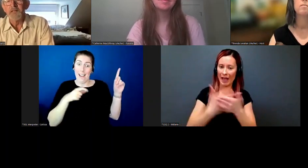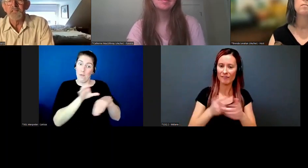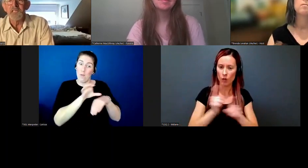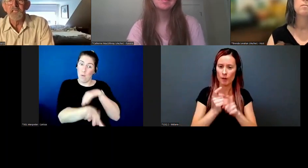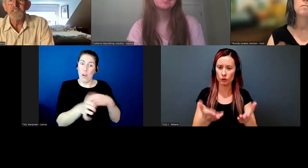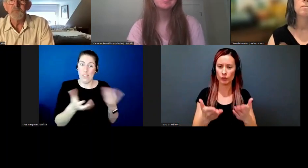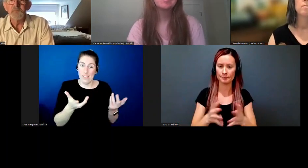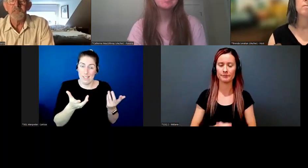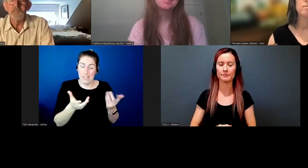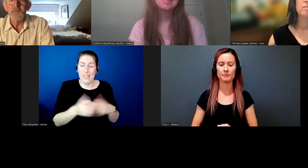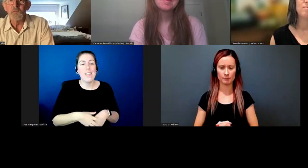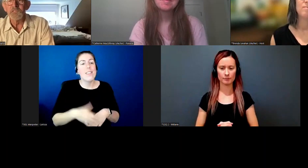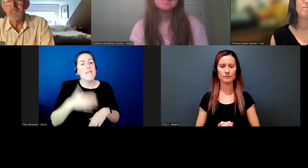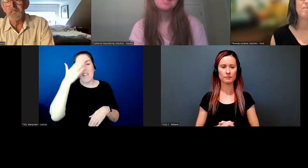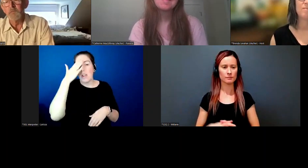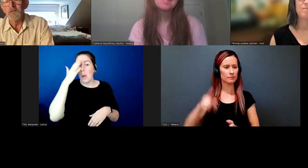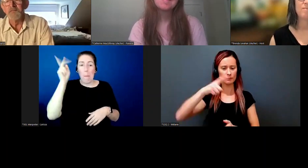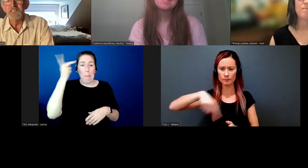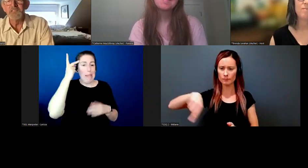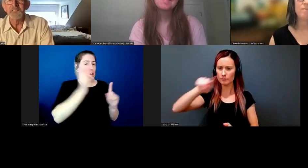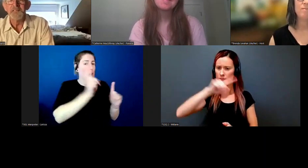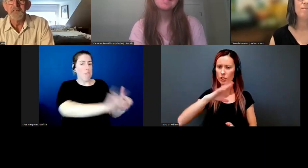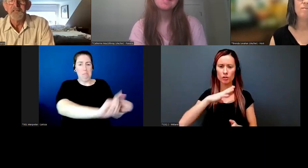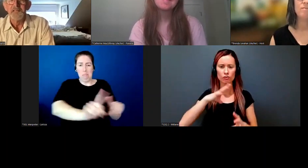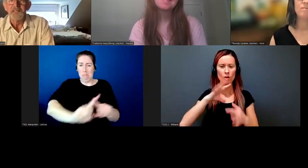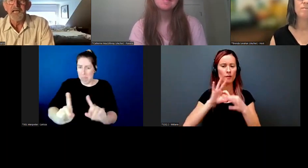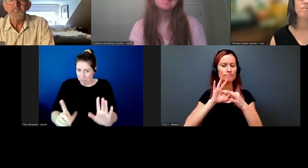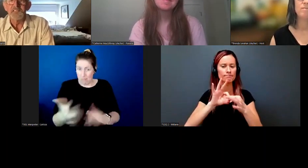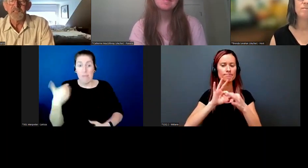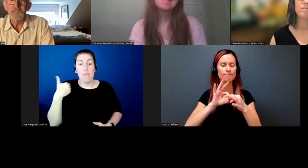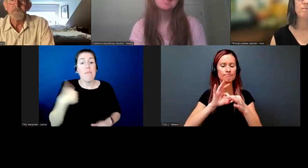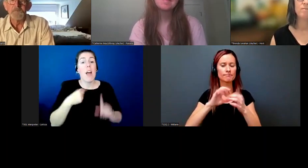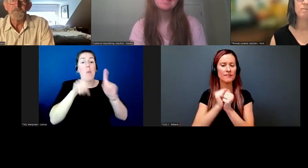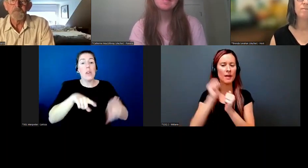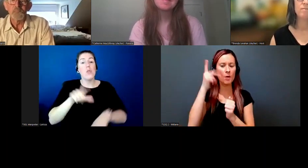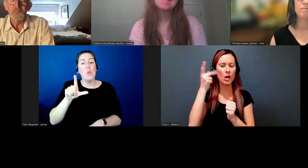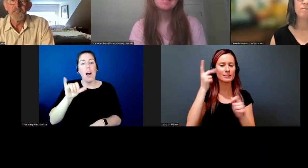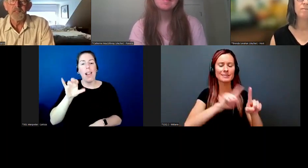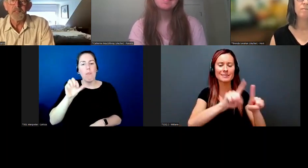political affiliations, but, you know, I was at the Liberal Convention last